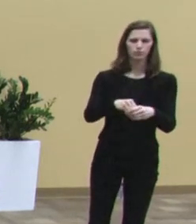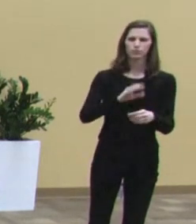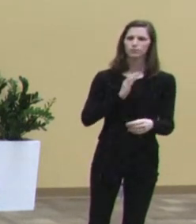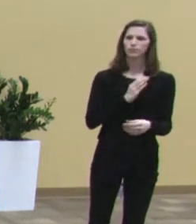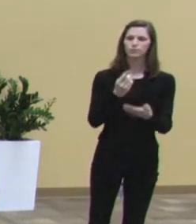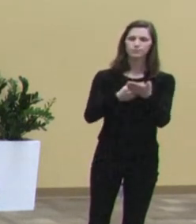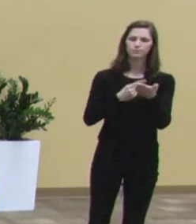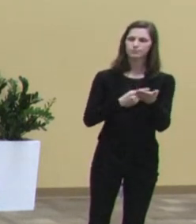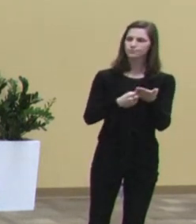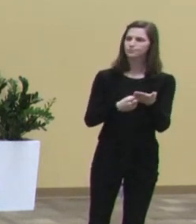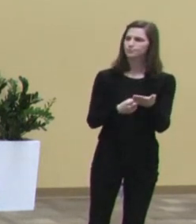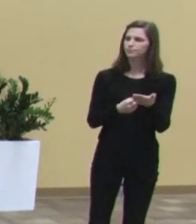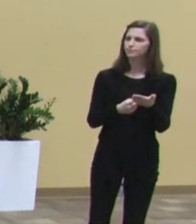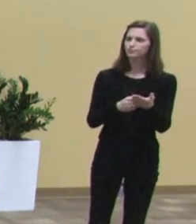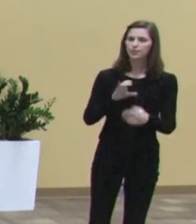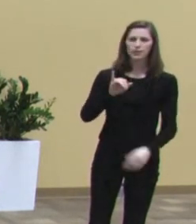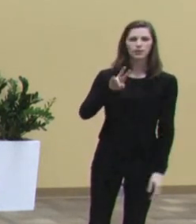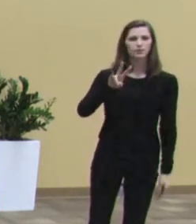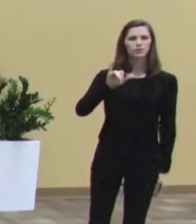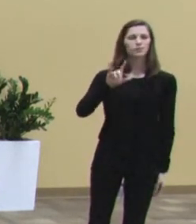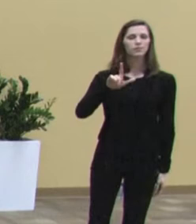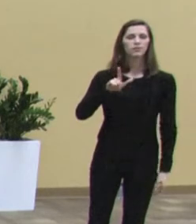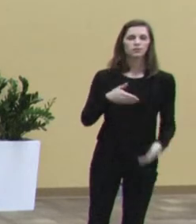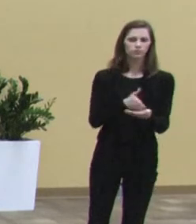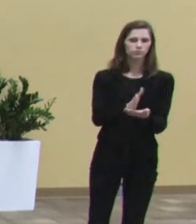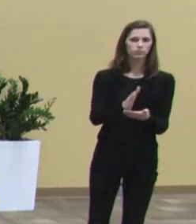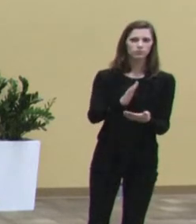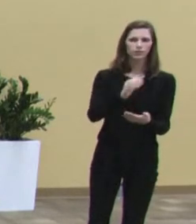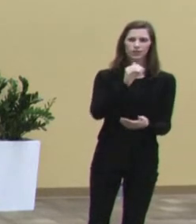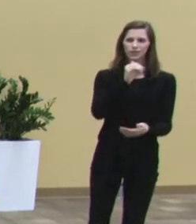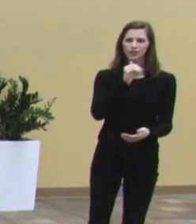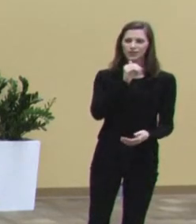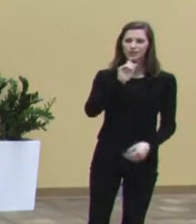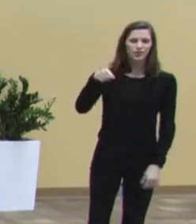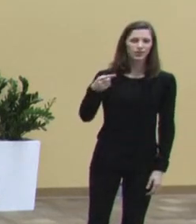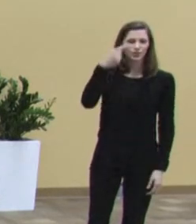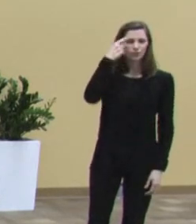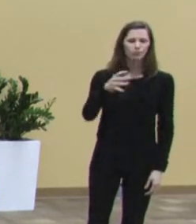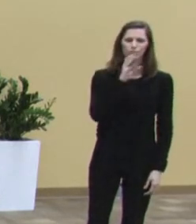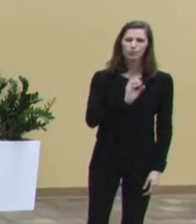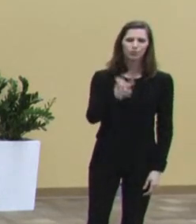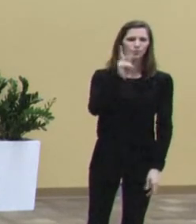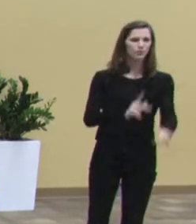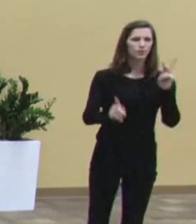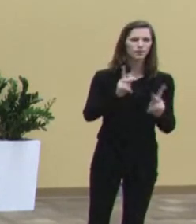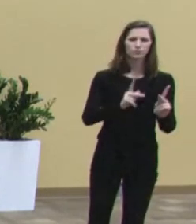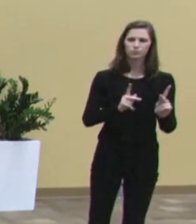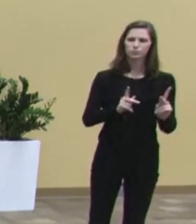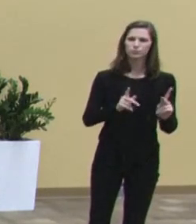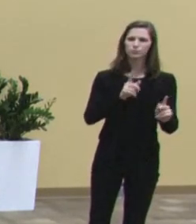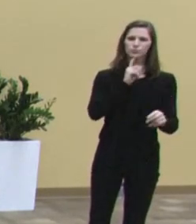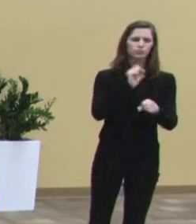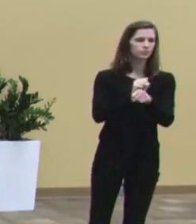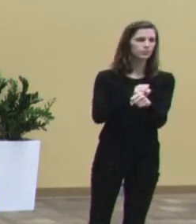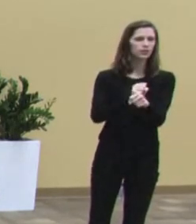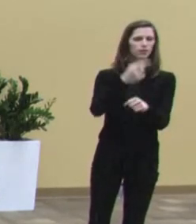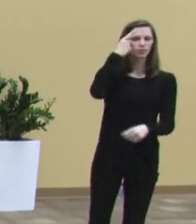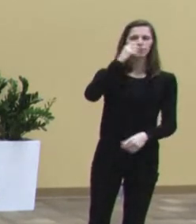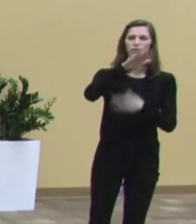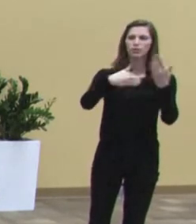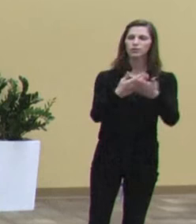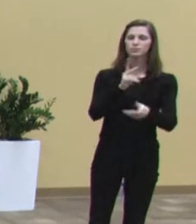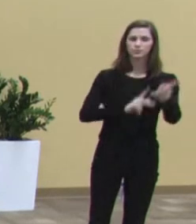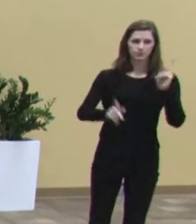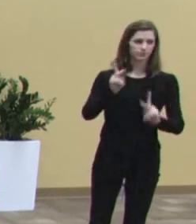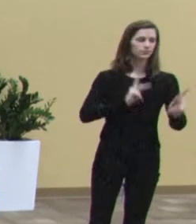rights as being for old folks. But really, civil rights has to be for all, and we have to know how to incorporate this